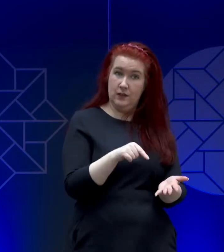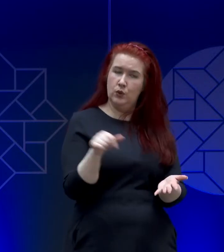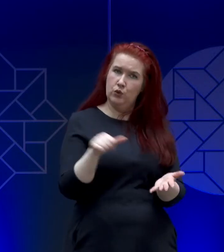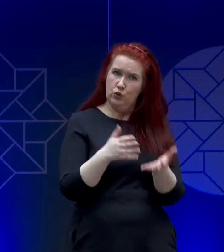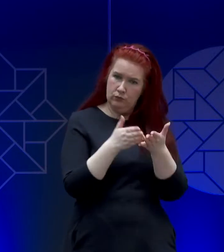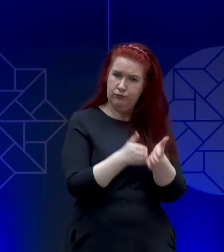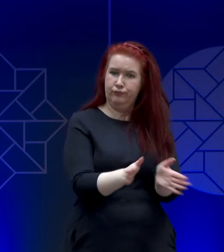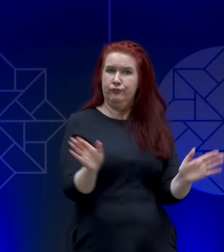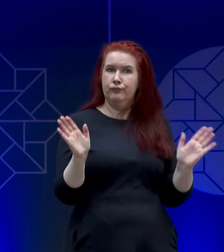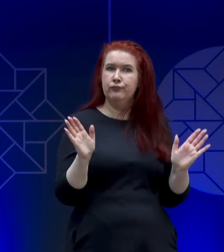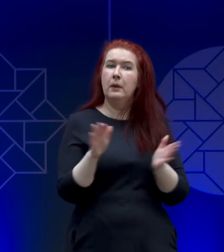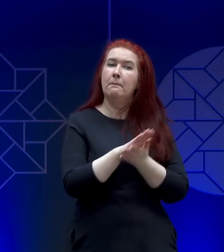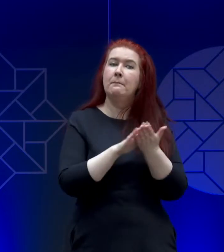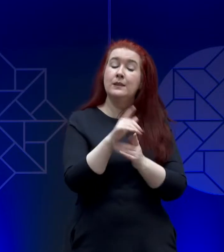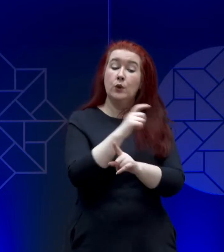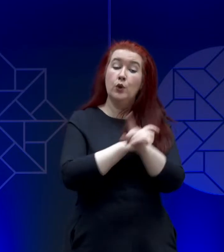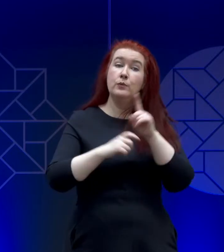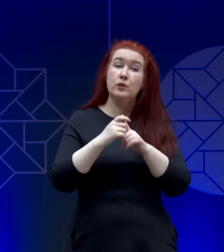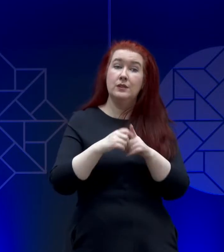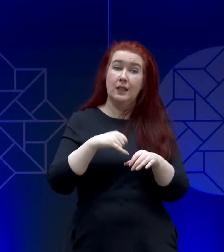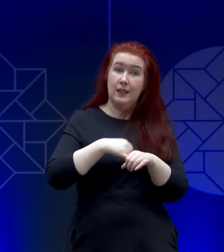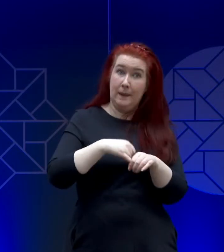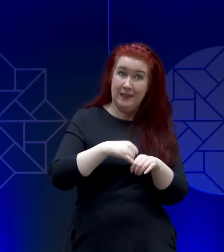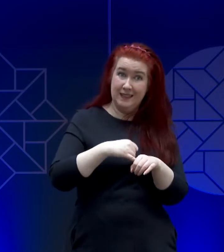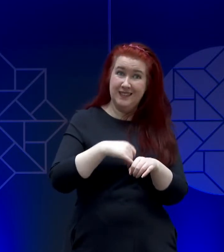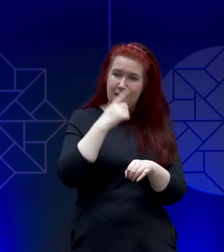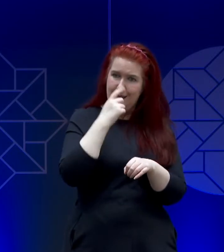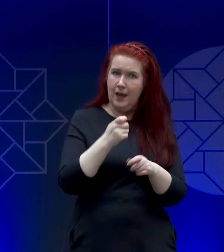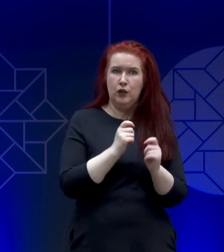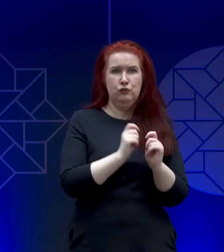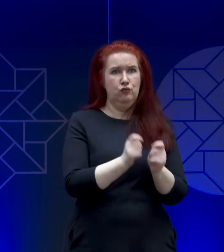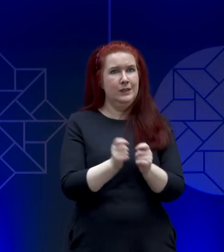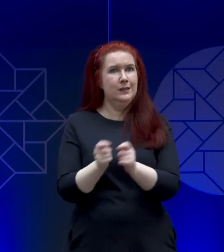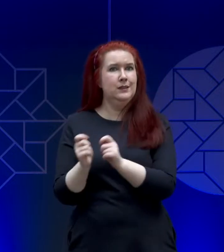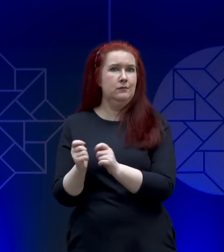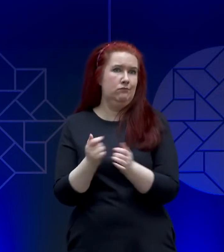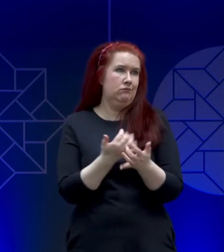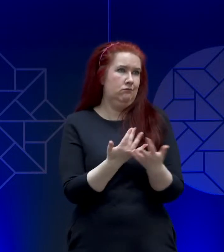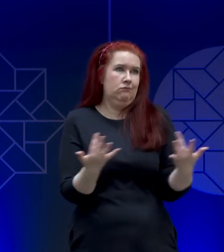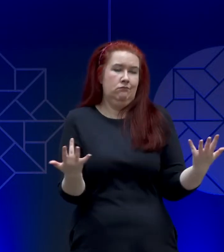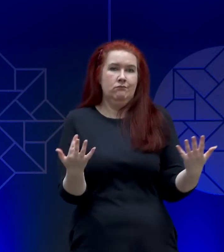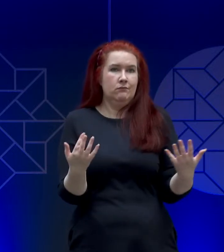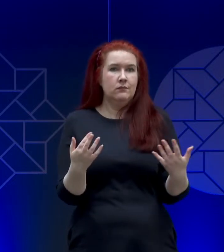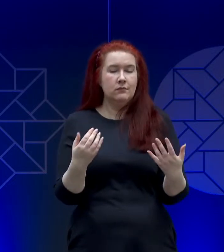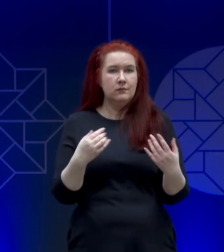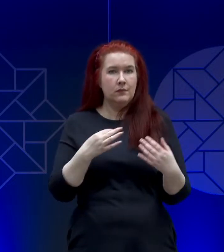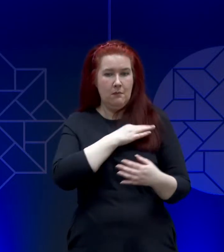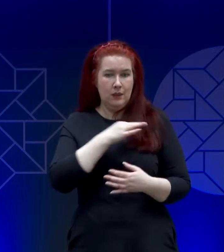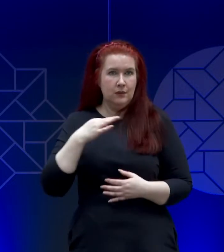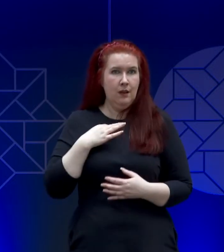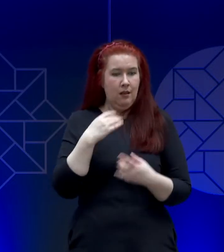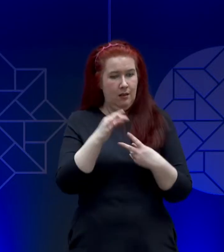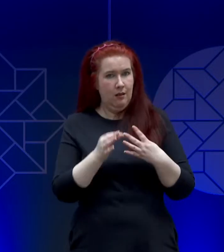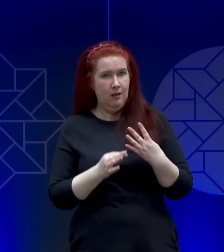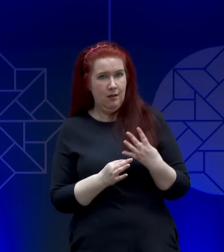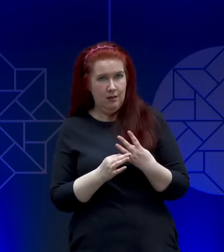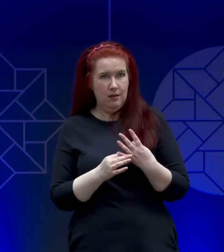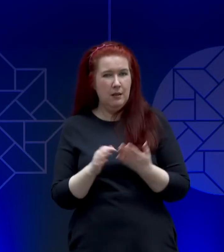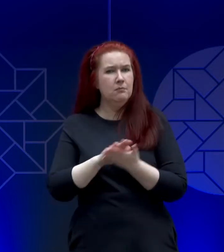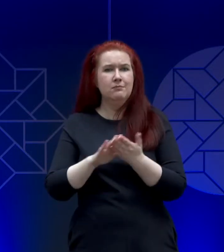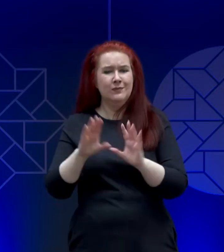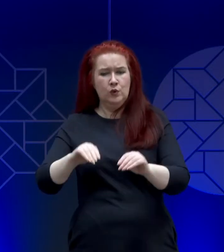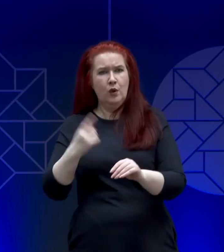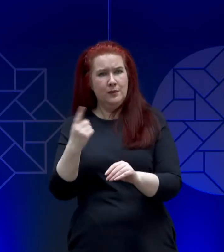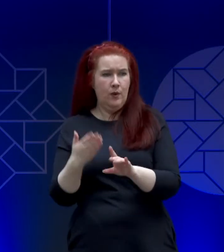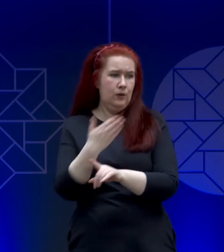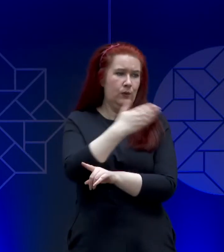community pharmacies can treat a greater number of clinical conditions and prevent the need for a GP